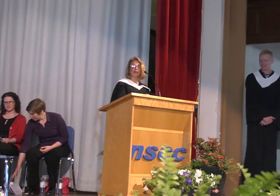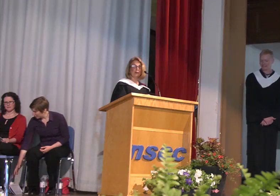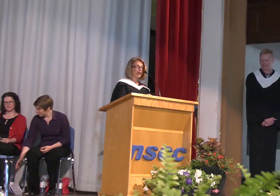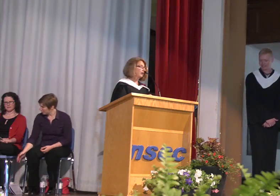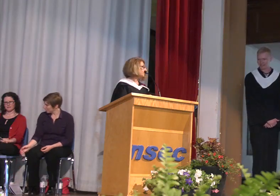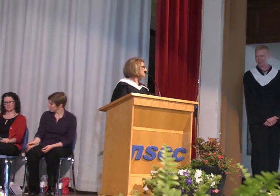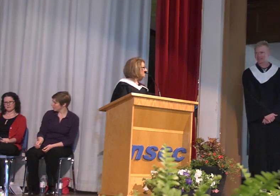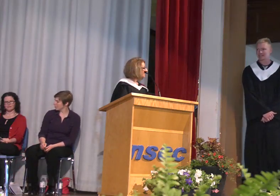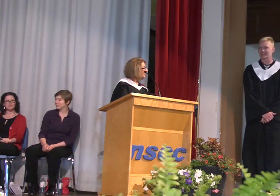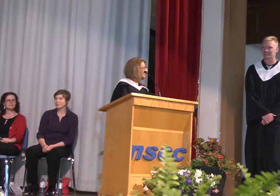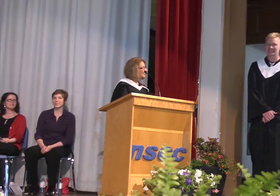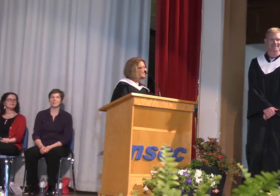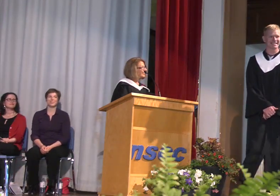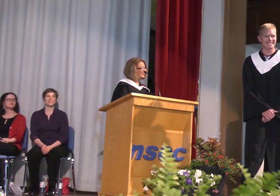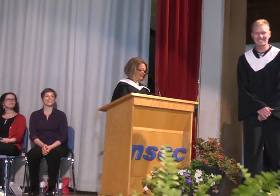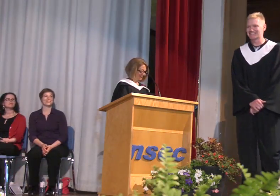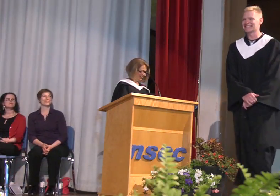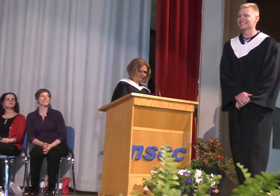Riley Stewie.